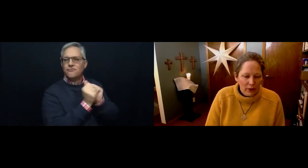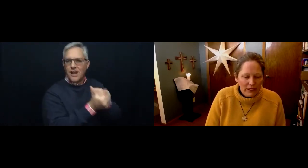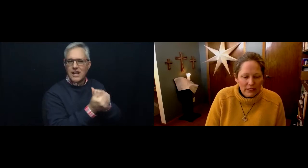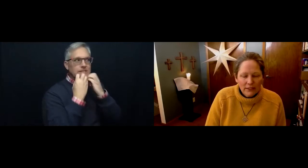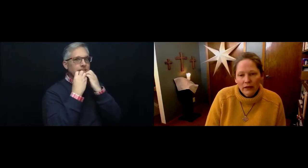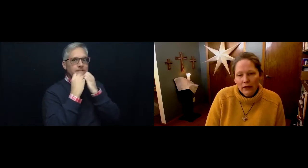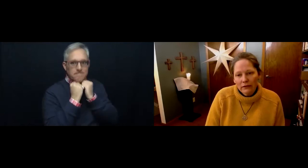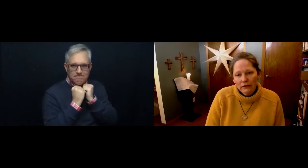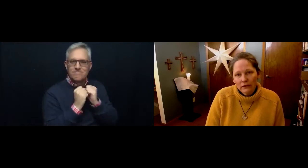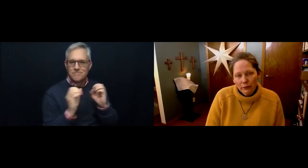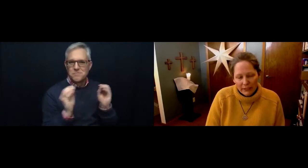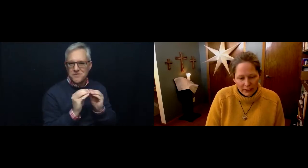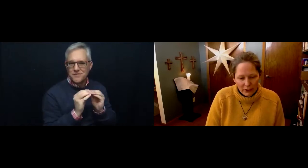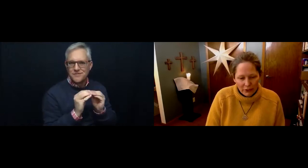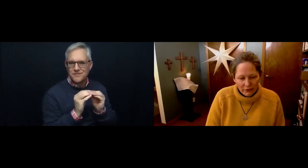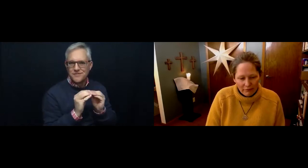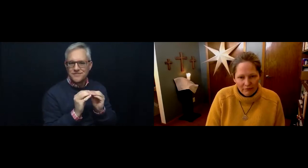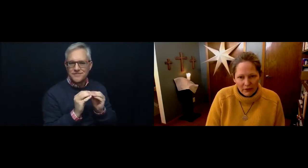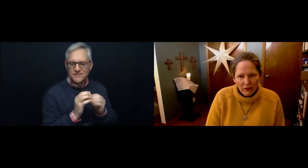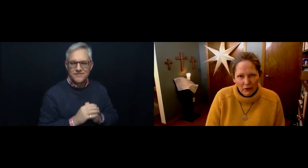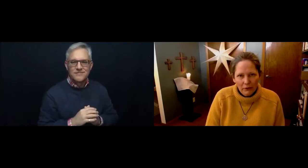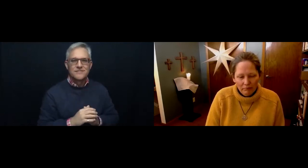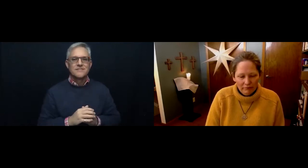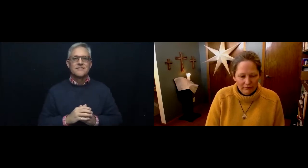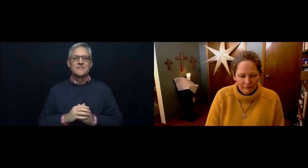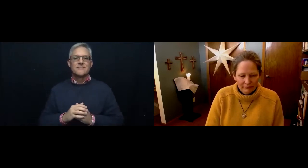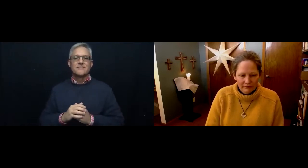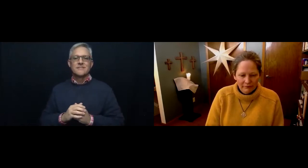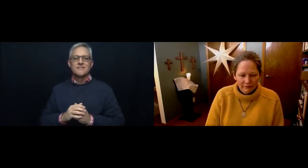I went into that little hermitage alone,